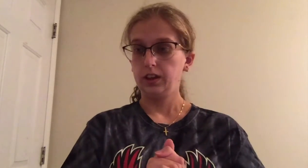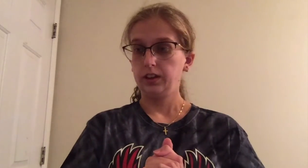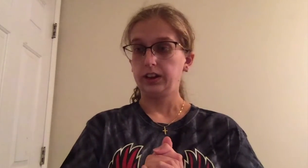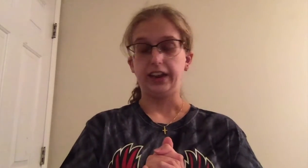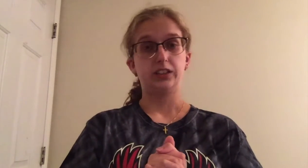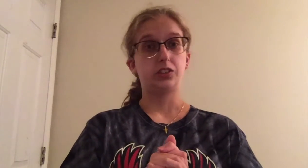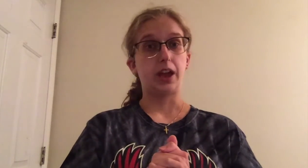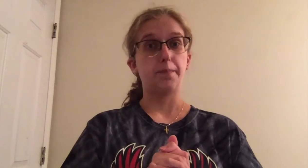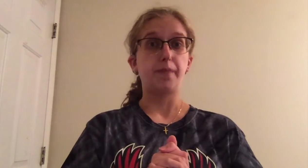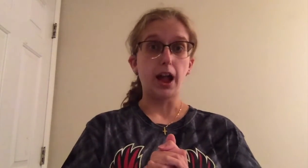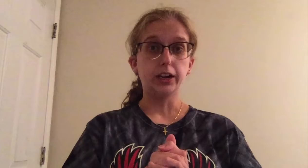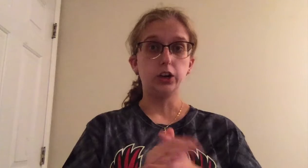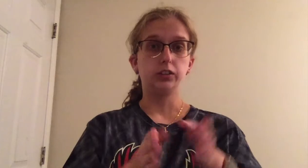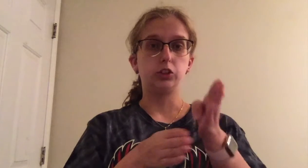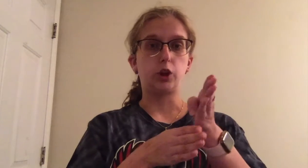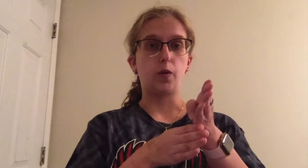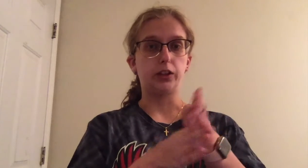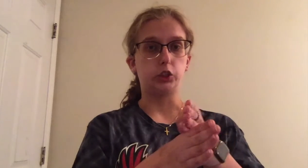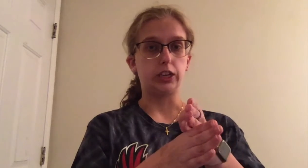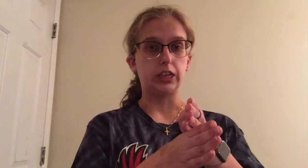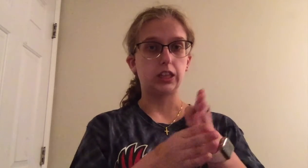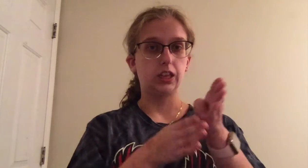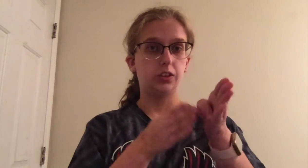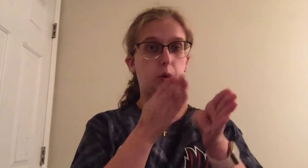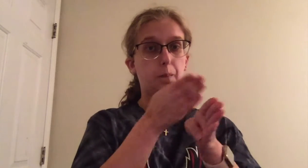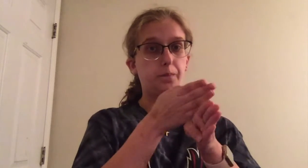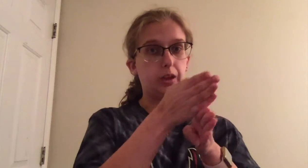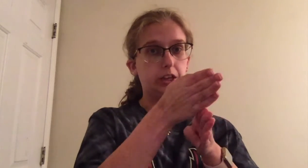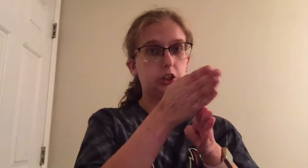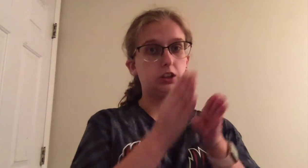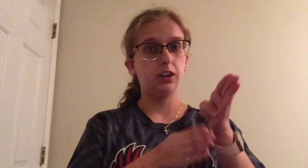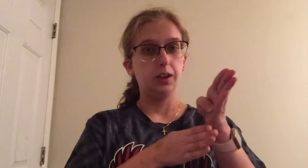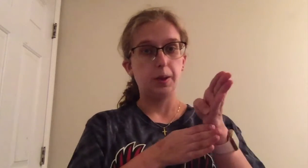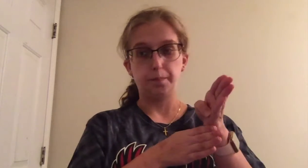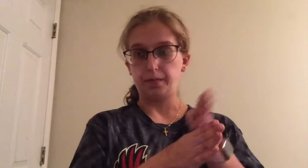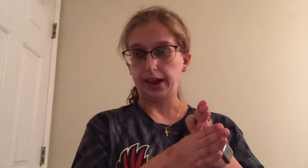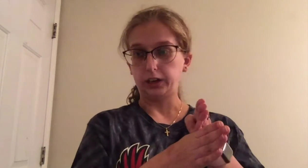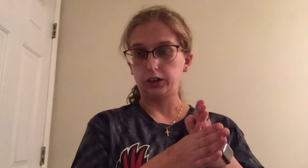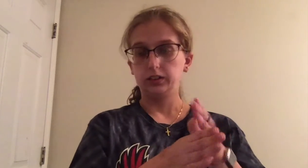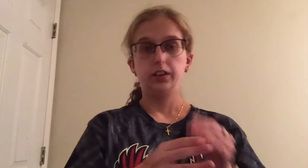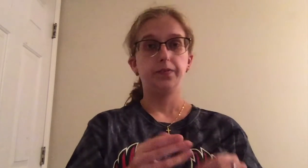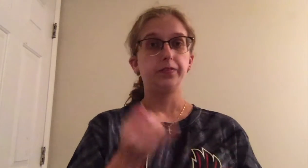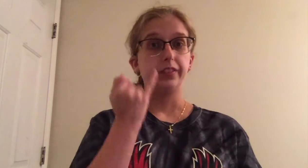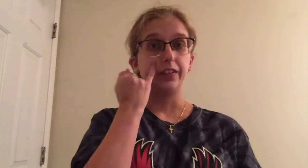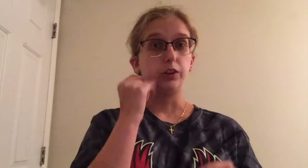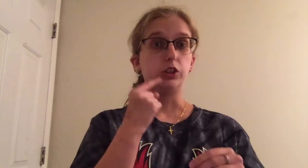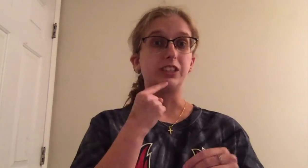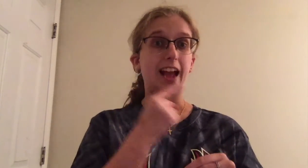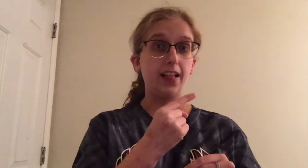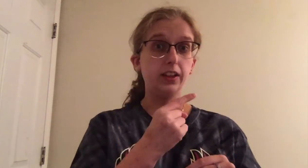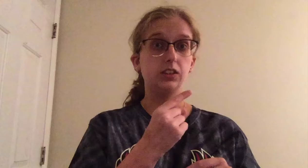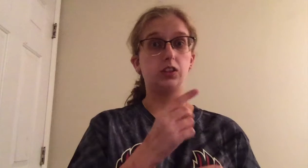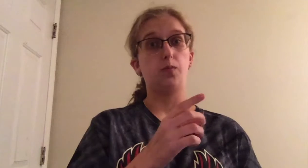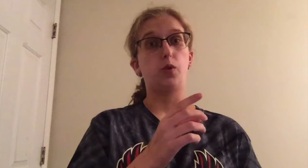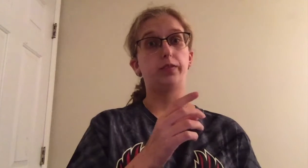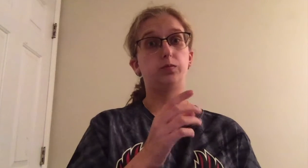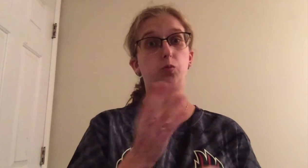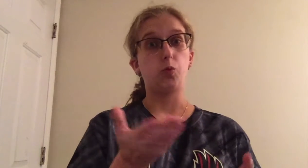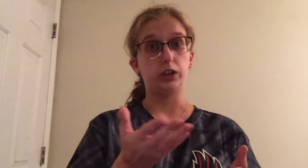And to say minor, you go underneath. So major, minor. If you're telling someone what your